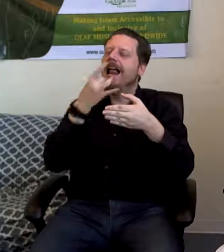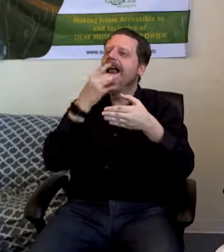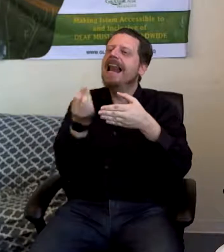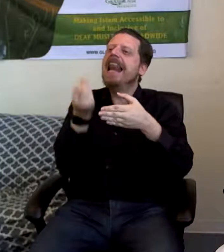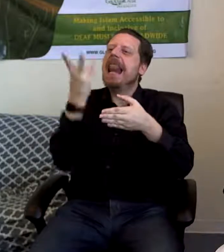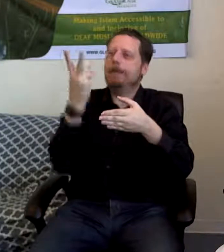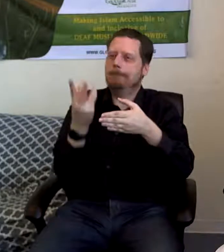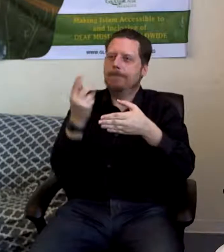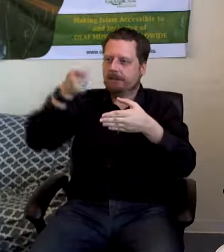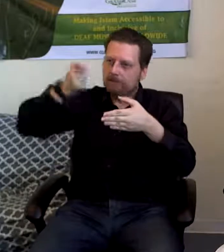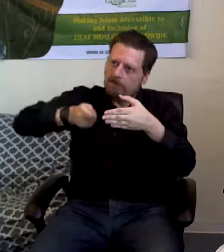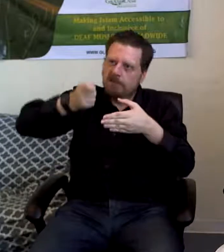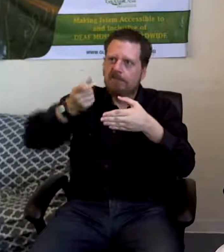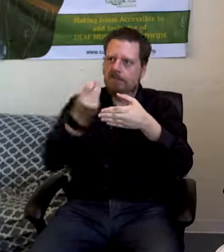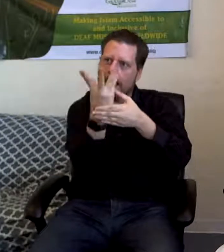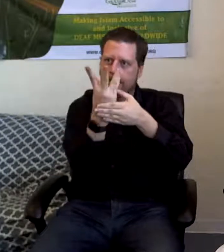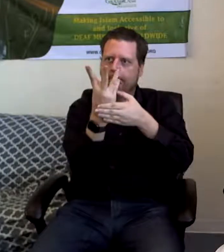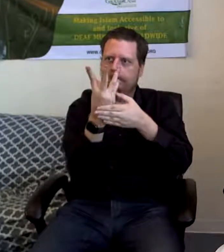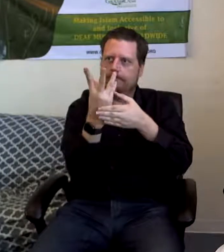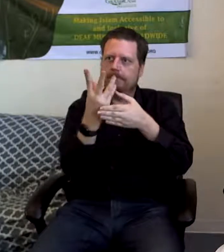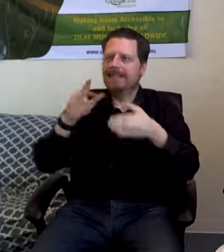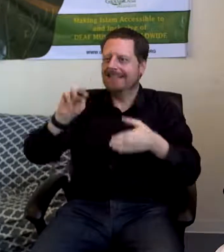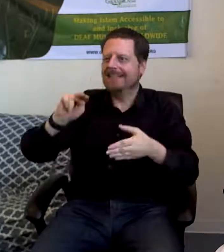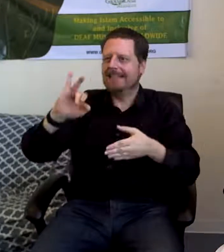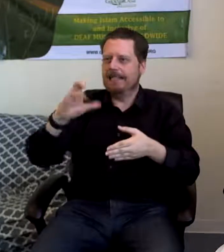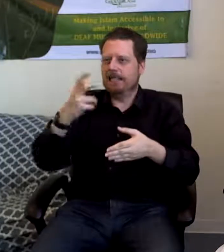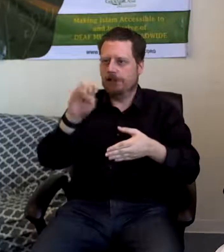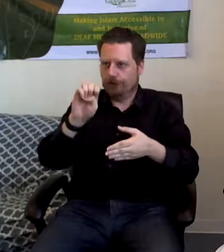Do you know what a niche is?